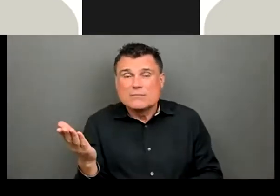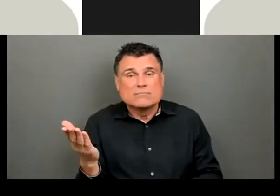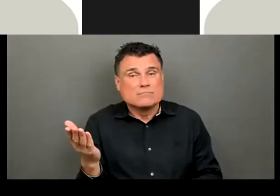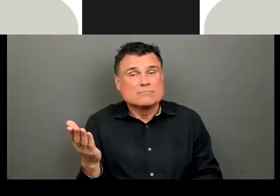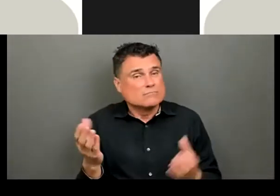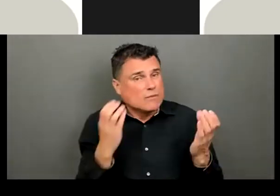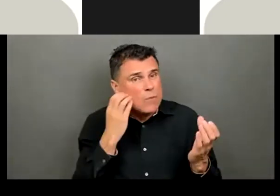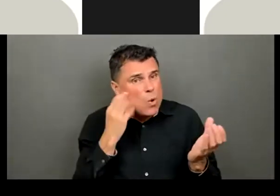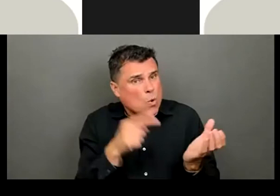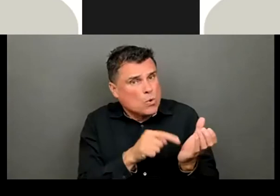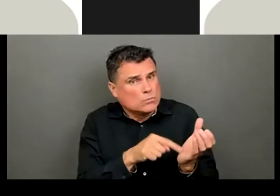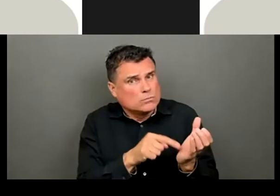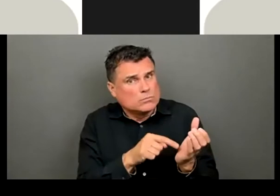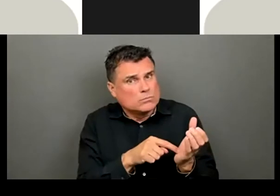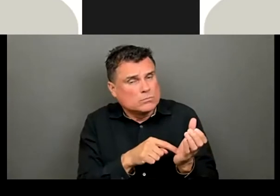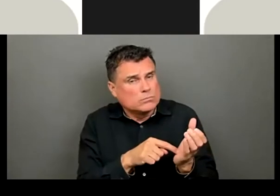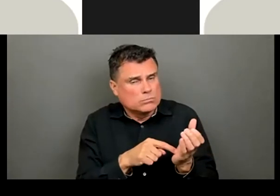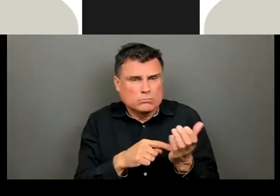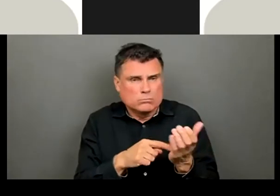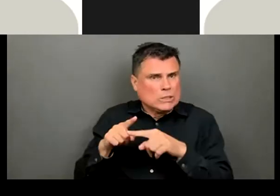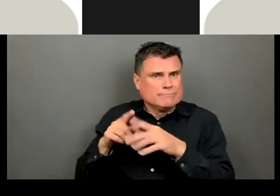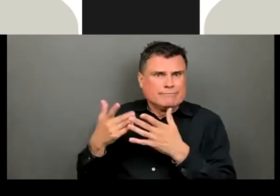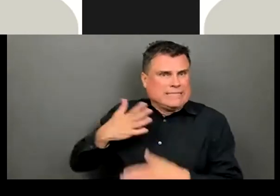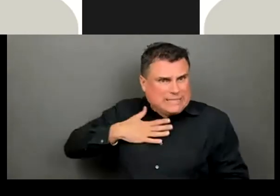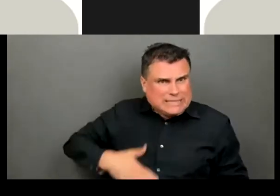mobile network. Number two,